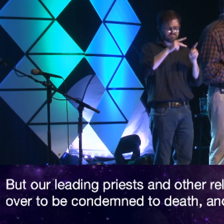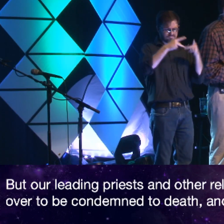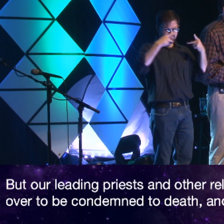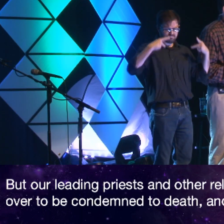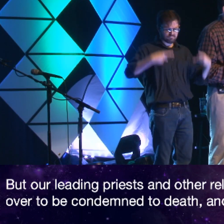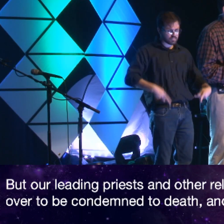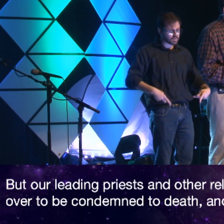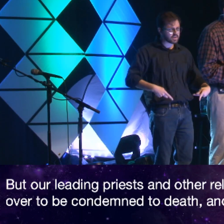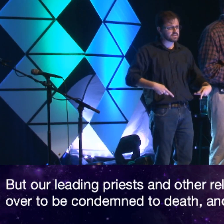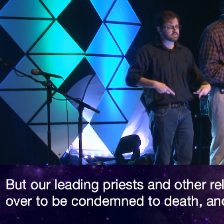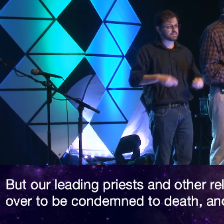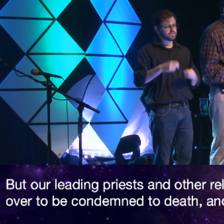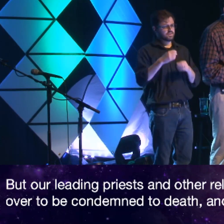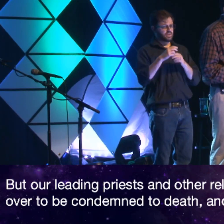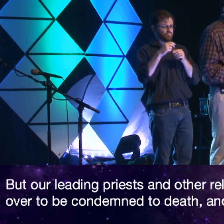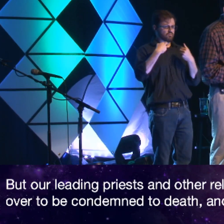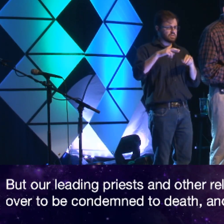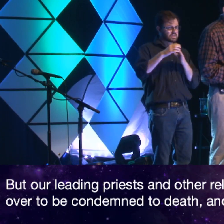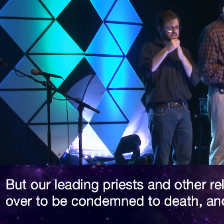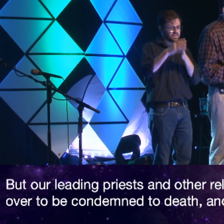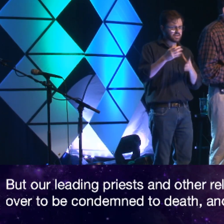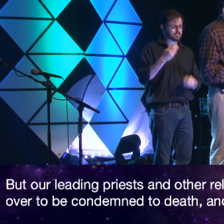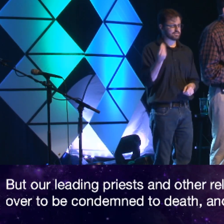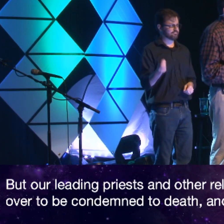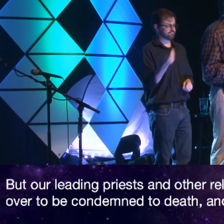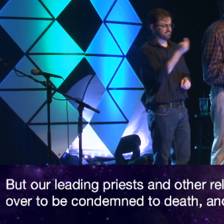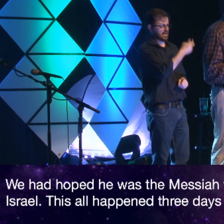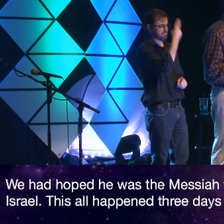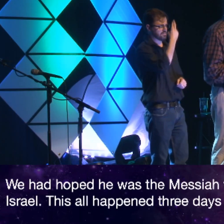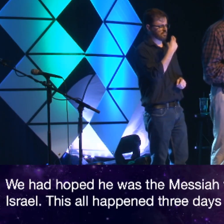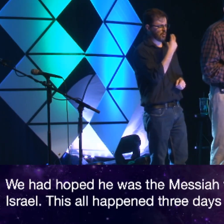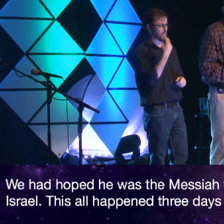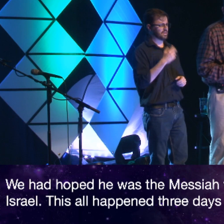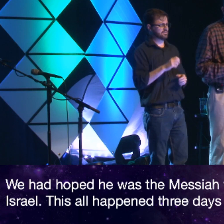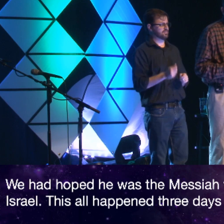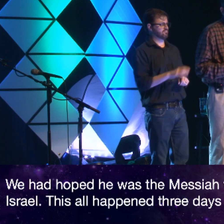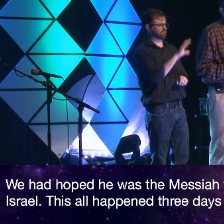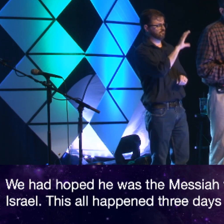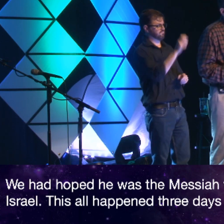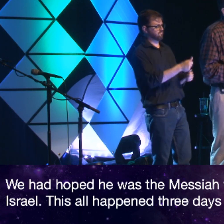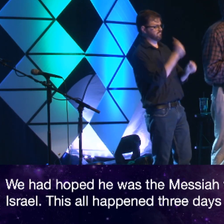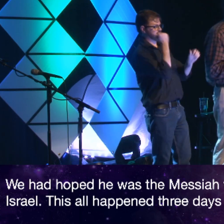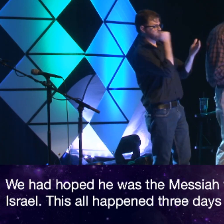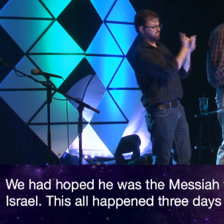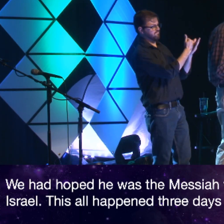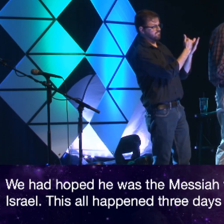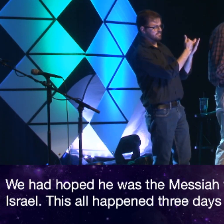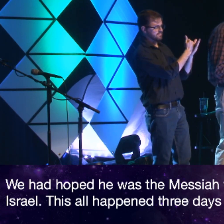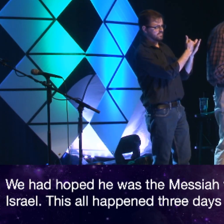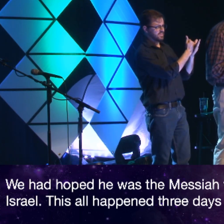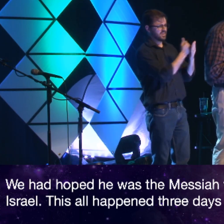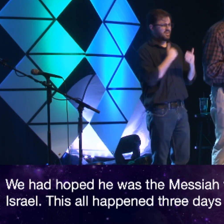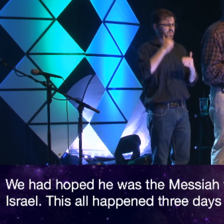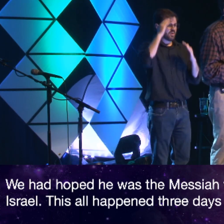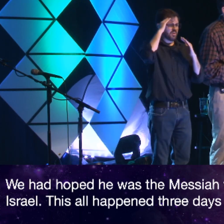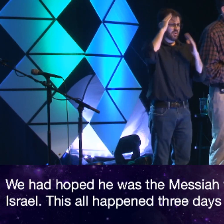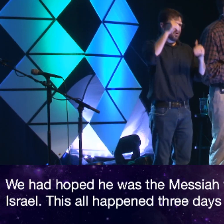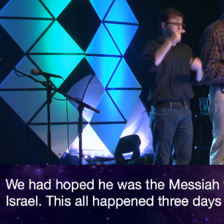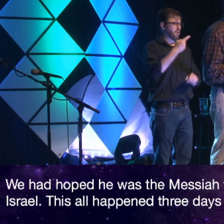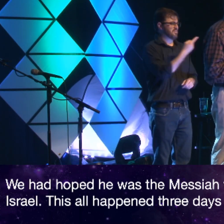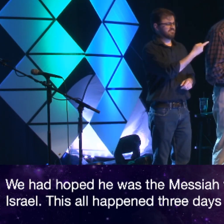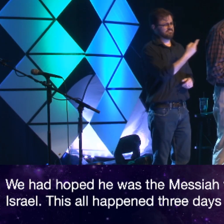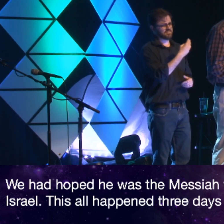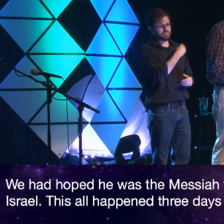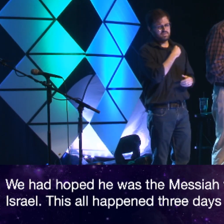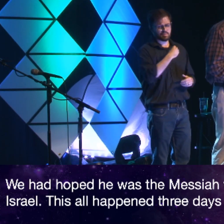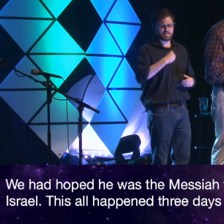death, and they crucified him. We had hoped that he was the Messiah. We had hoped that he was the Messiah and